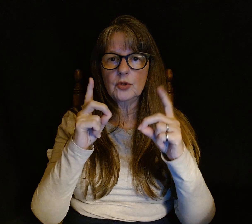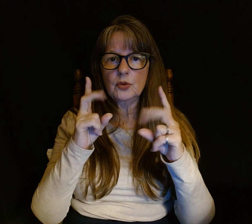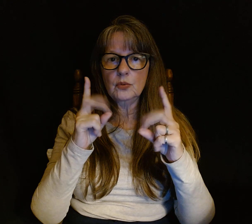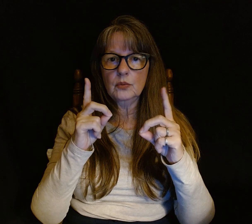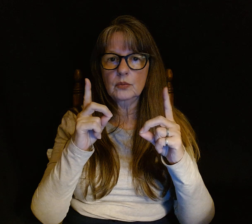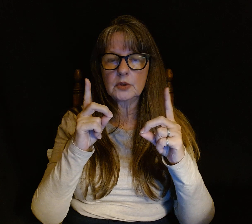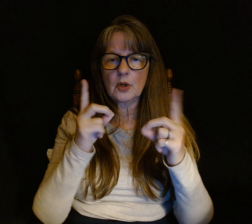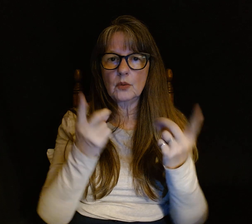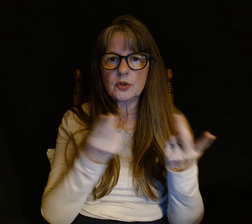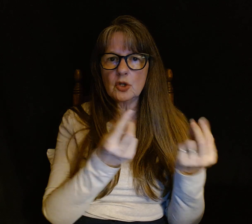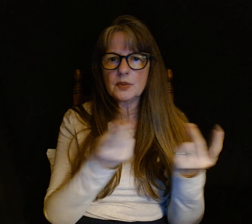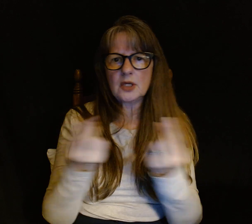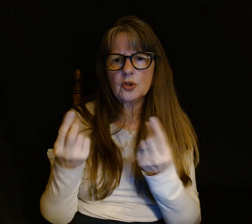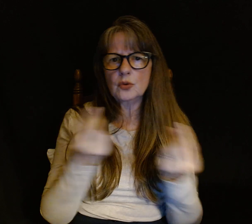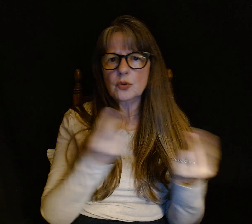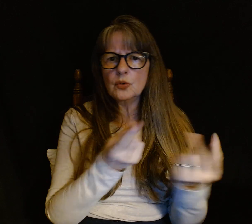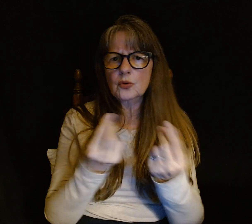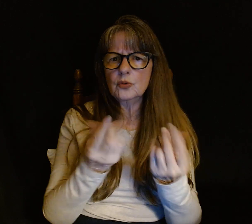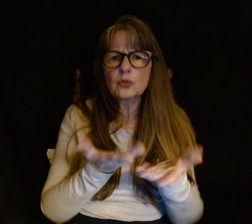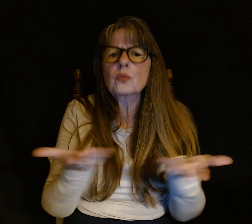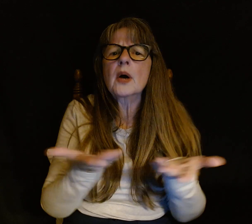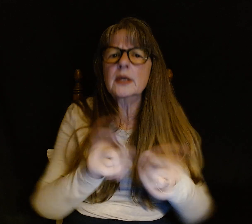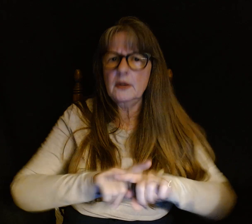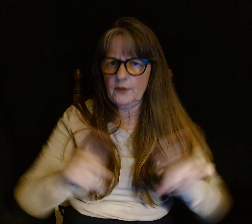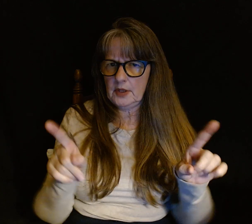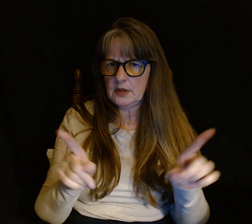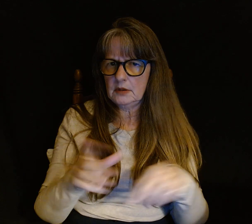do. So you would say do what different?